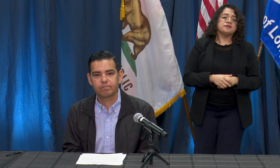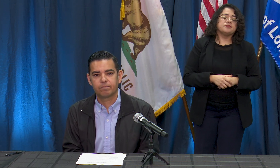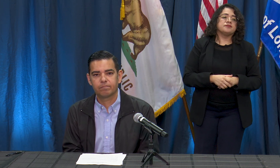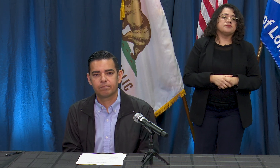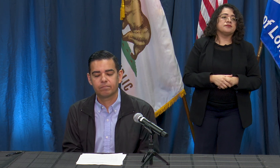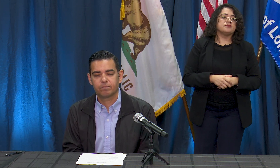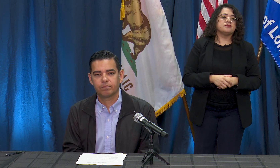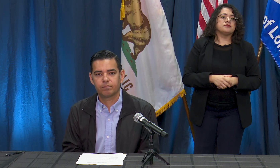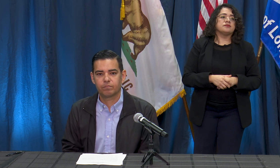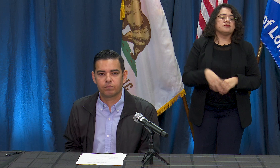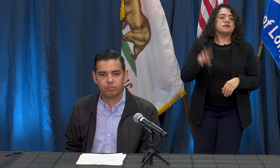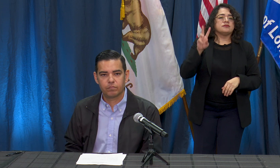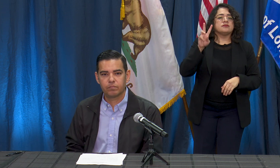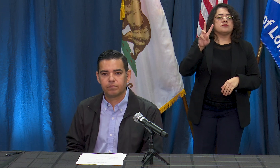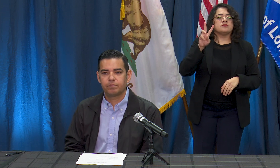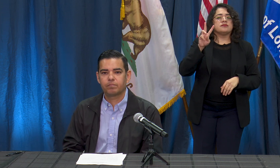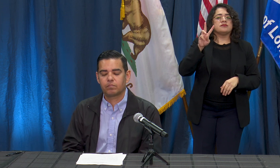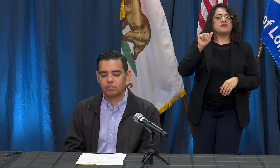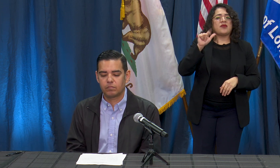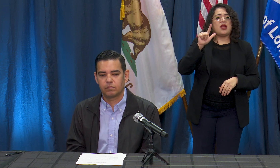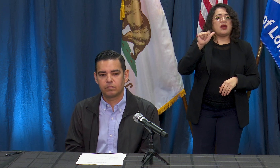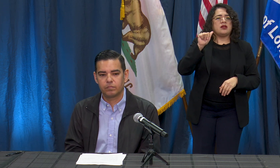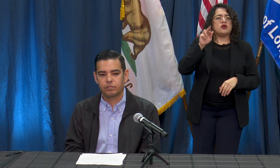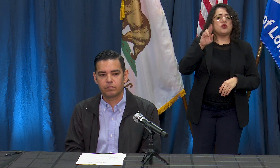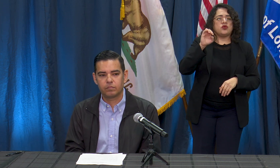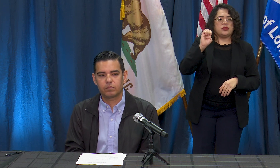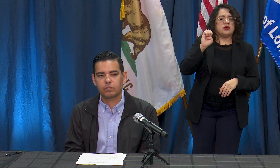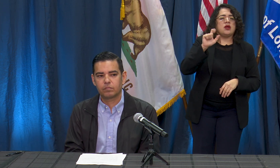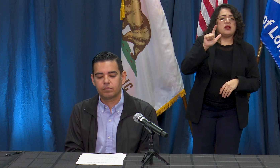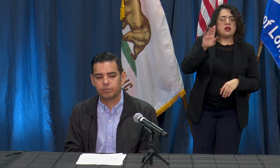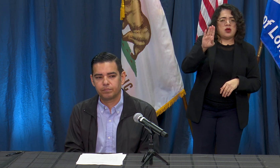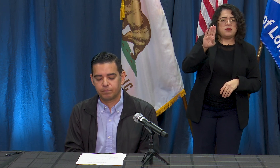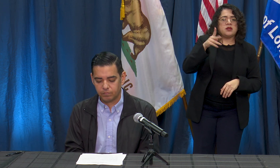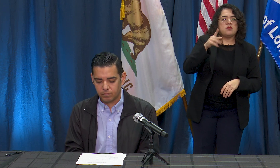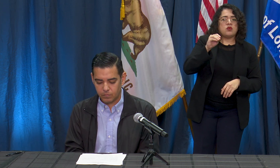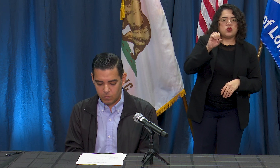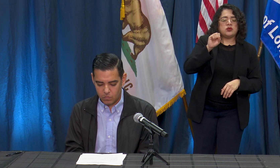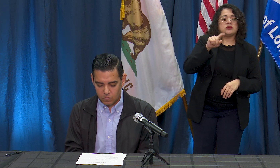Next up, we have Valerie from the Long Beach Post. Yeah,